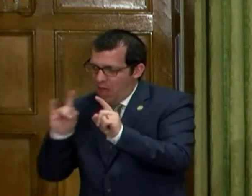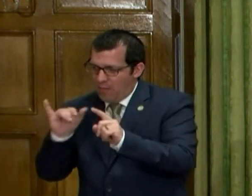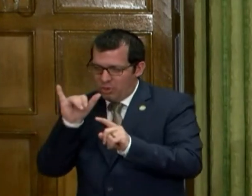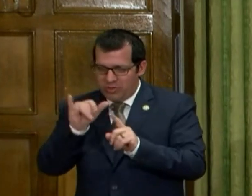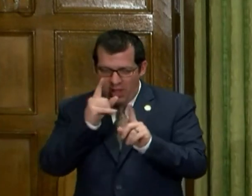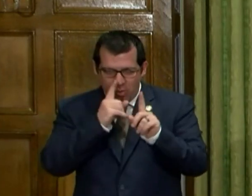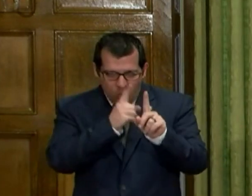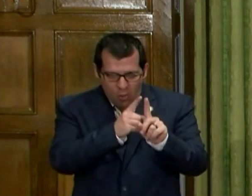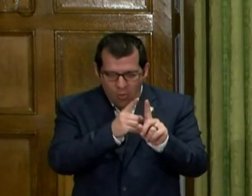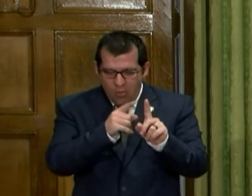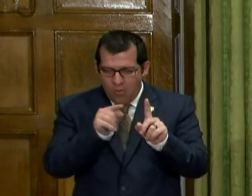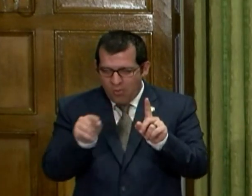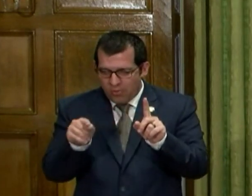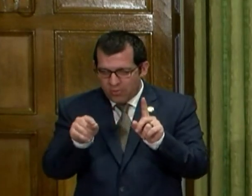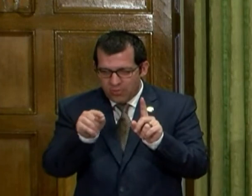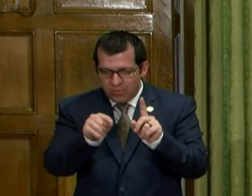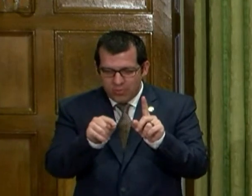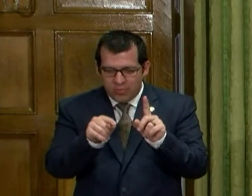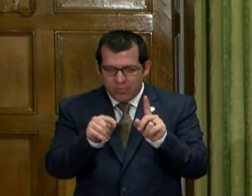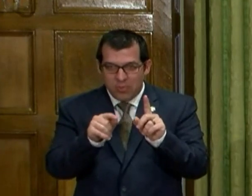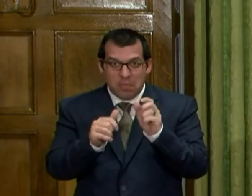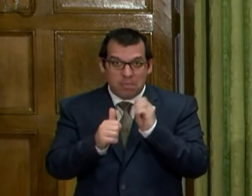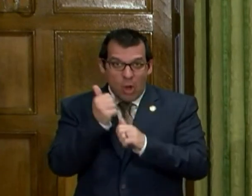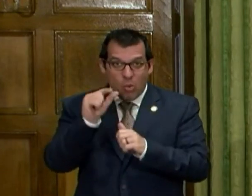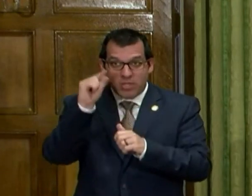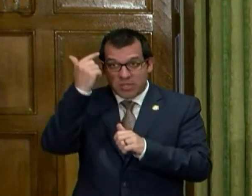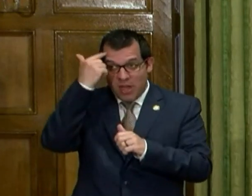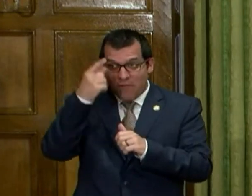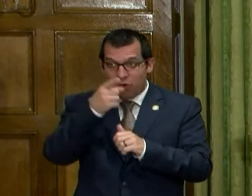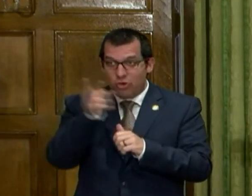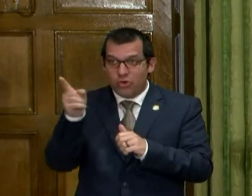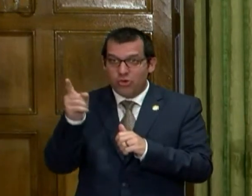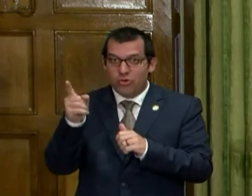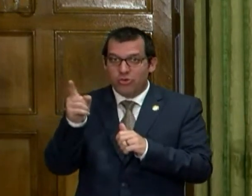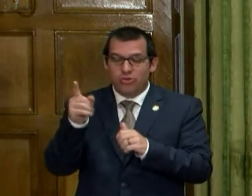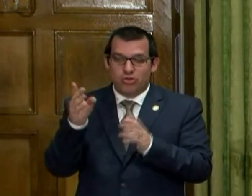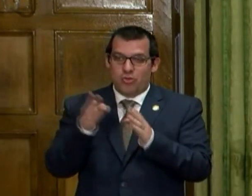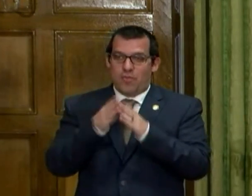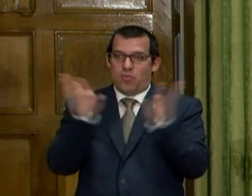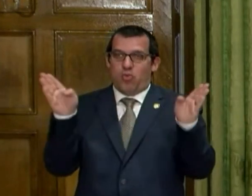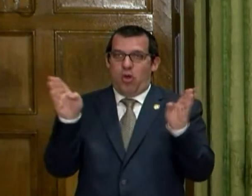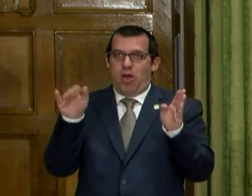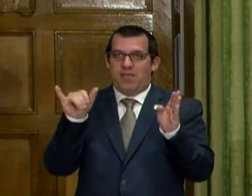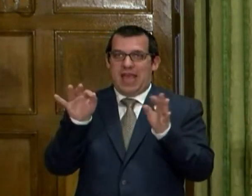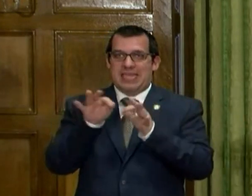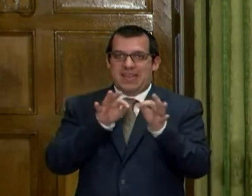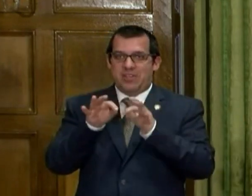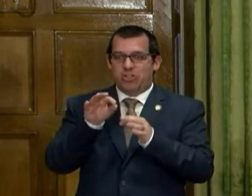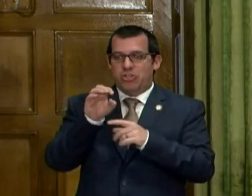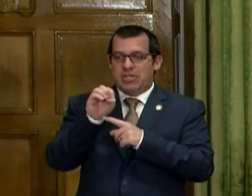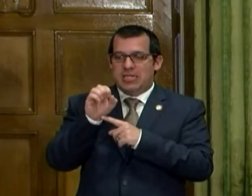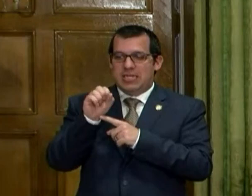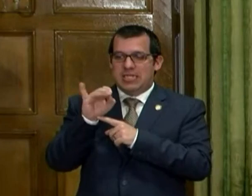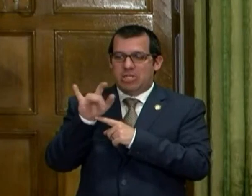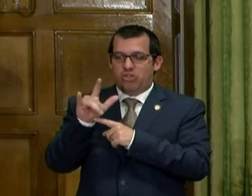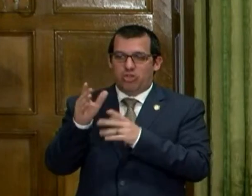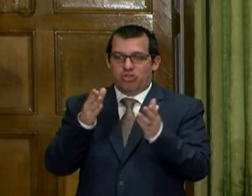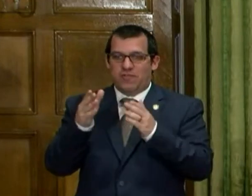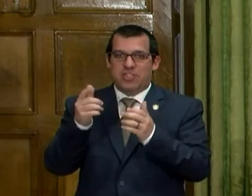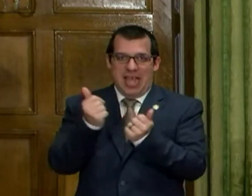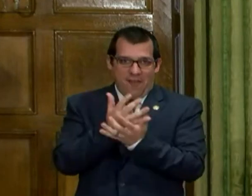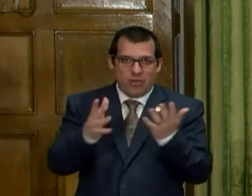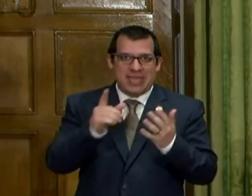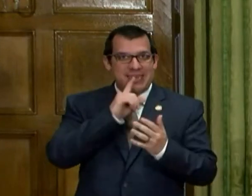objectives. And, most governors just simply broaden the definition of essential services so everything's an essential